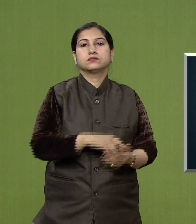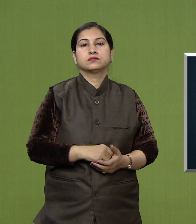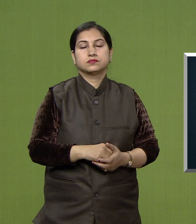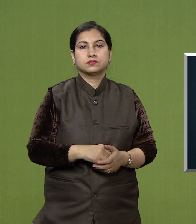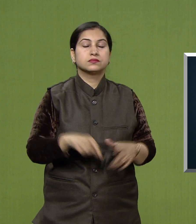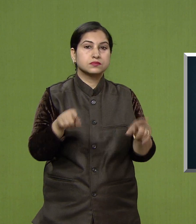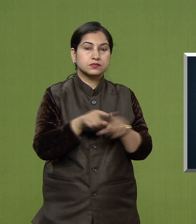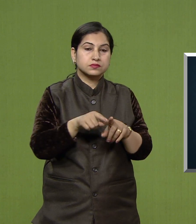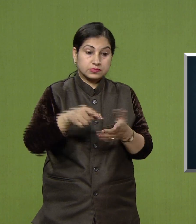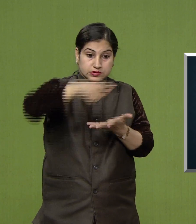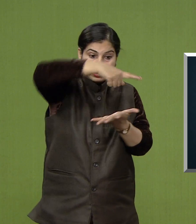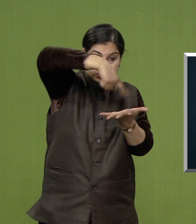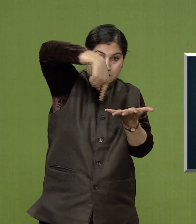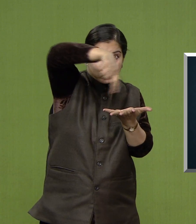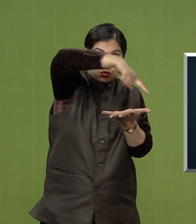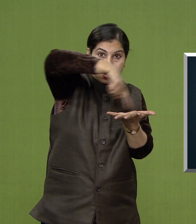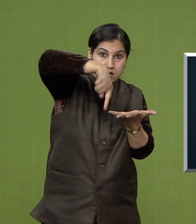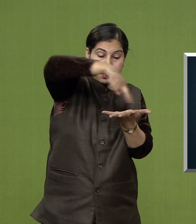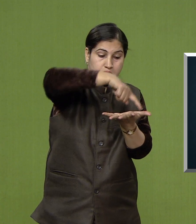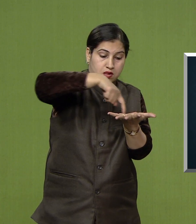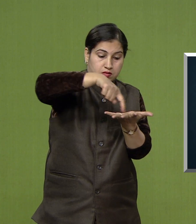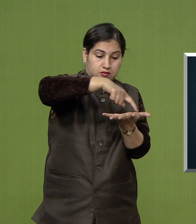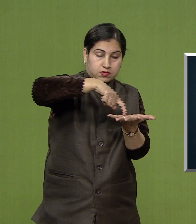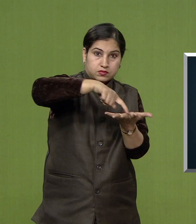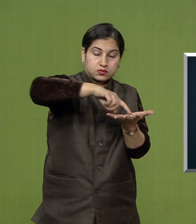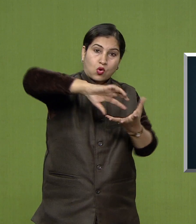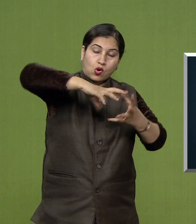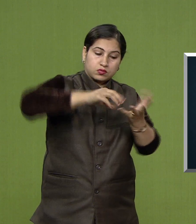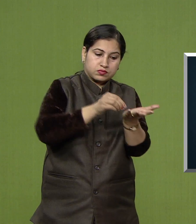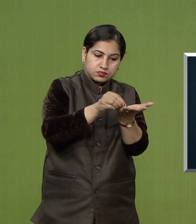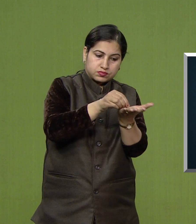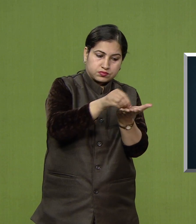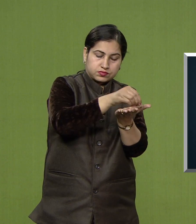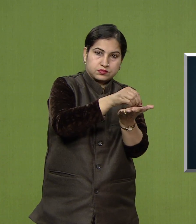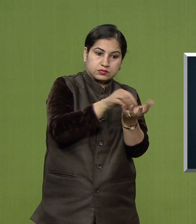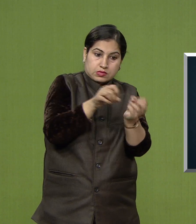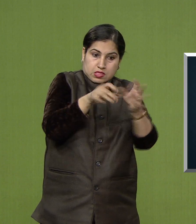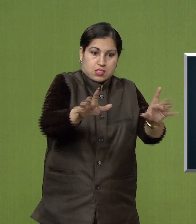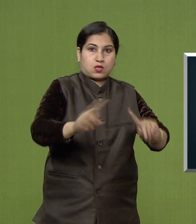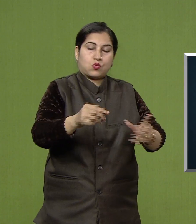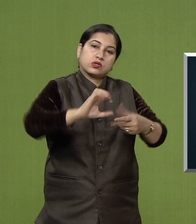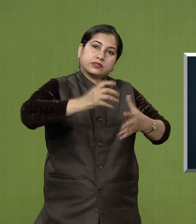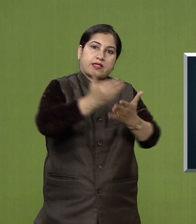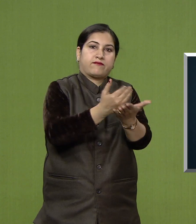Using light circular strokes, as these prevent the stain from spreading.